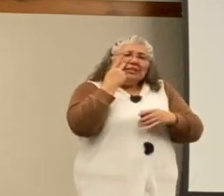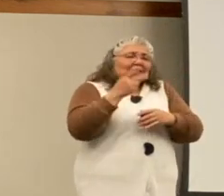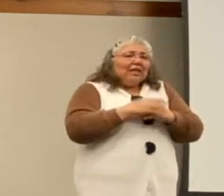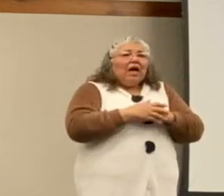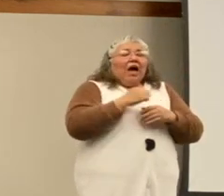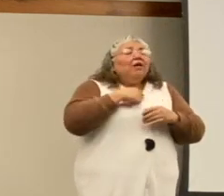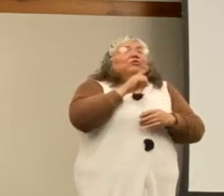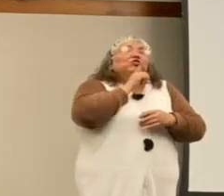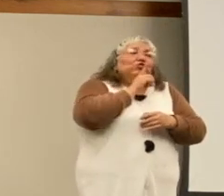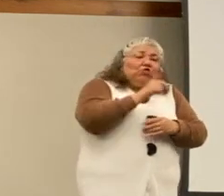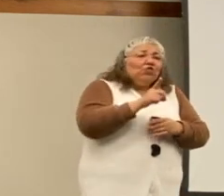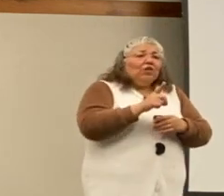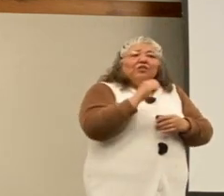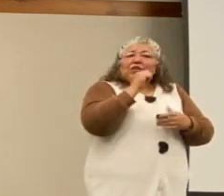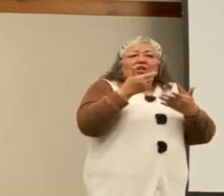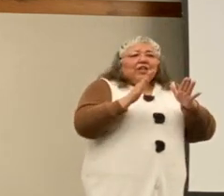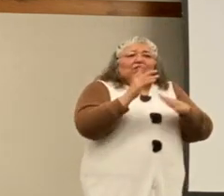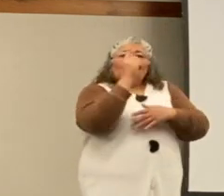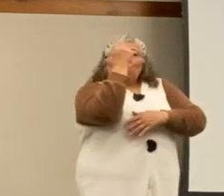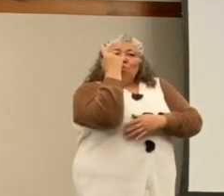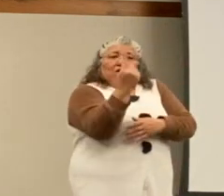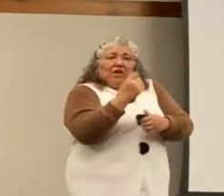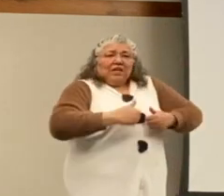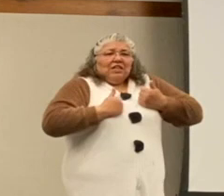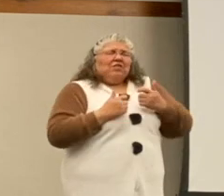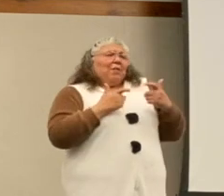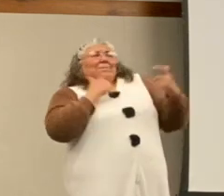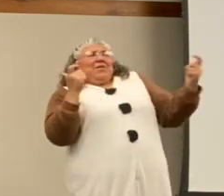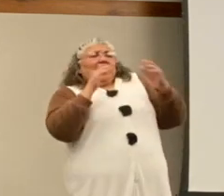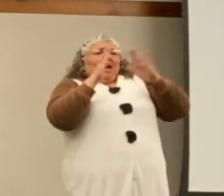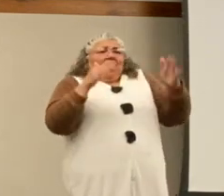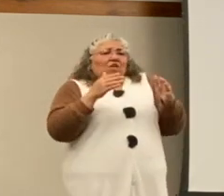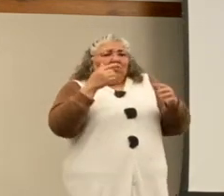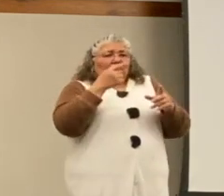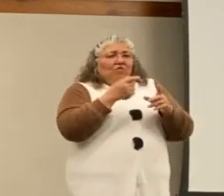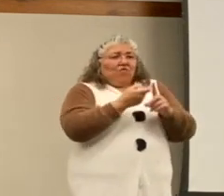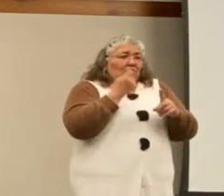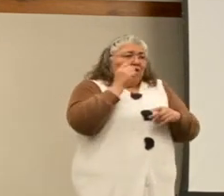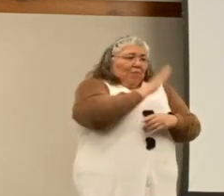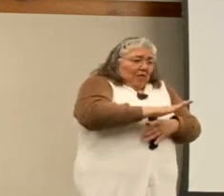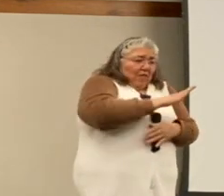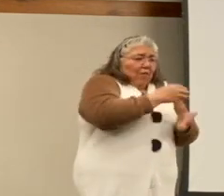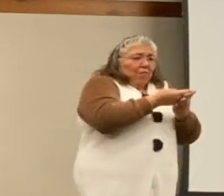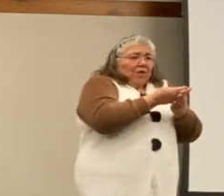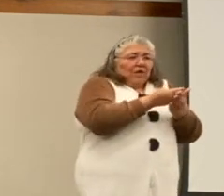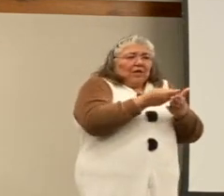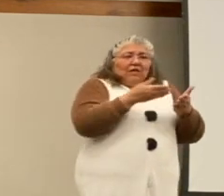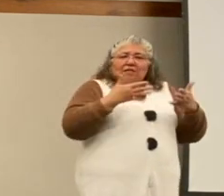I'm pretty sure they're not going to let the one who lives in the big house from their money have any way.